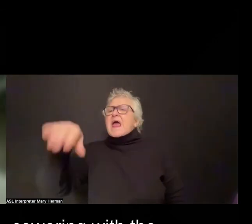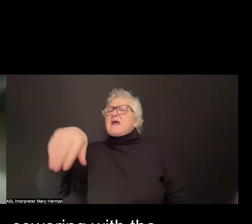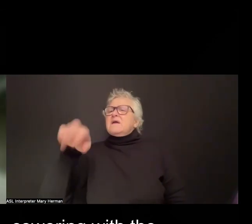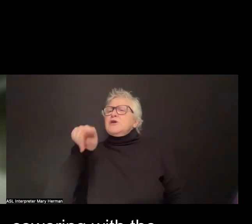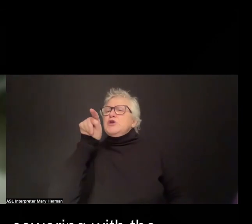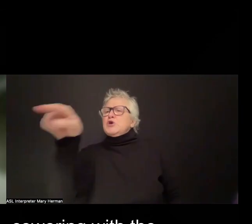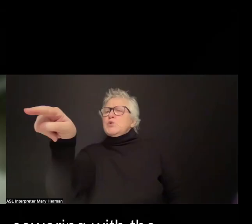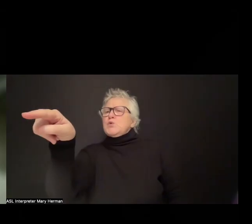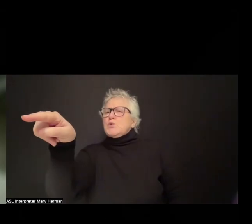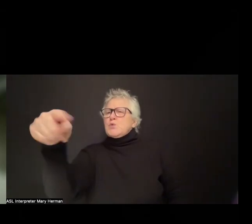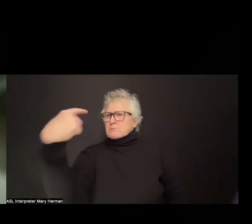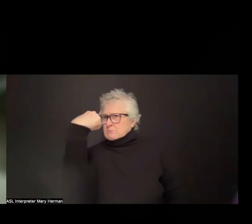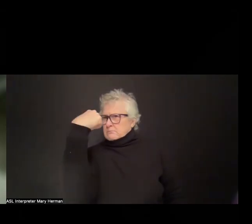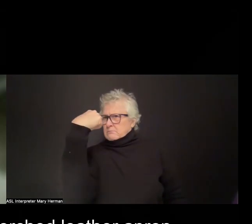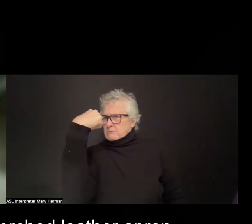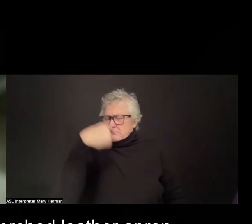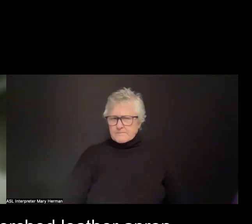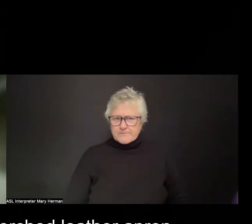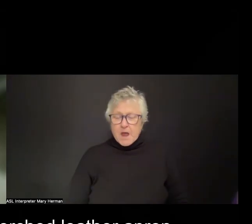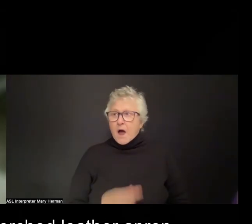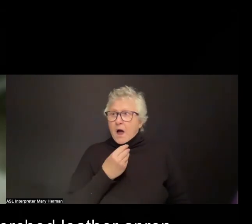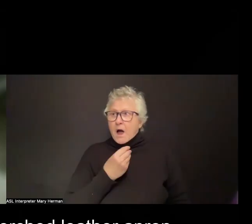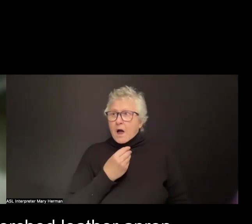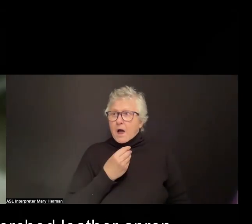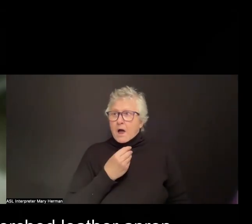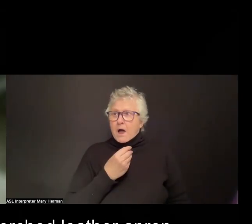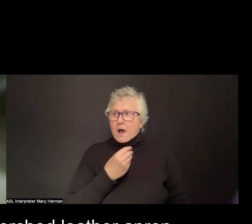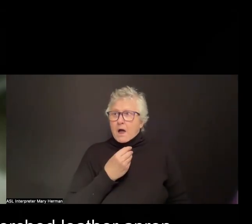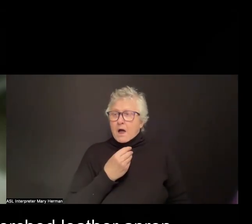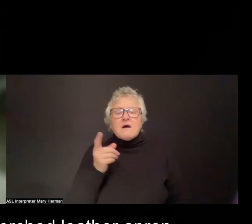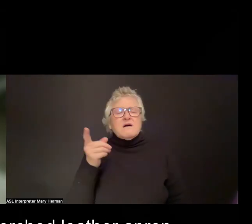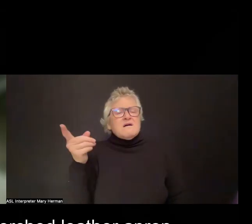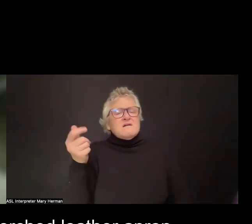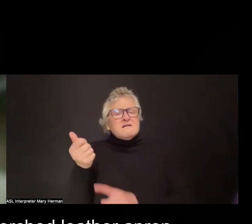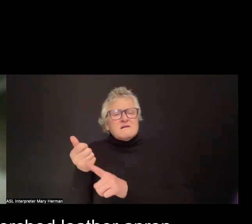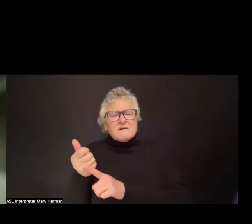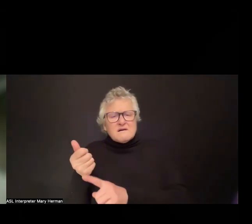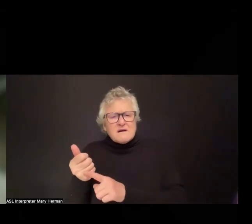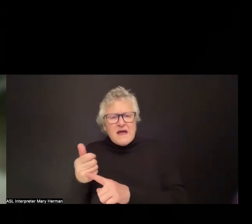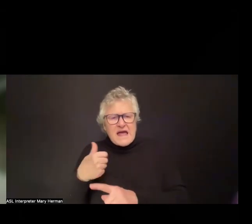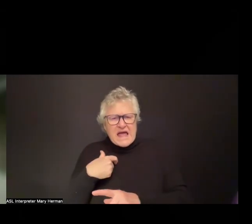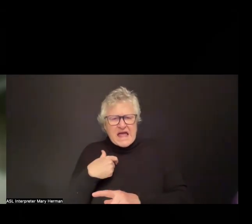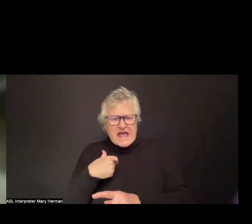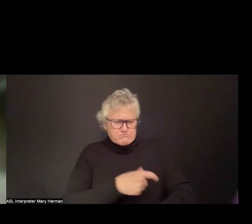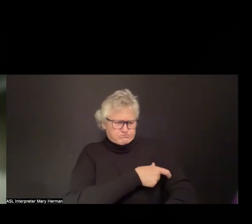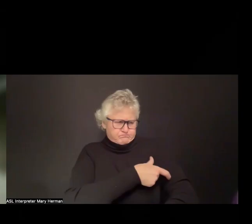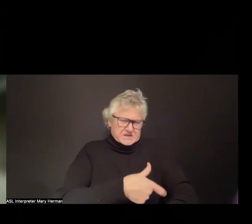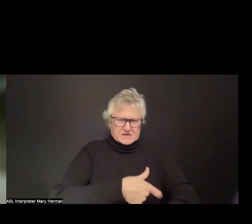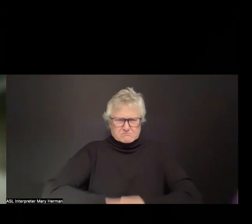cowering with the bread heel in my hands. He wore a soot-smirched leather apron and had a massive blacksmith's forearms folded over his